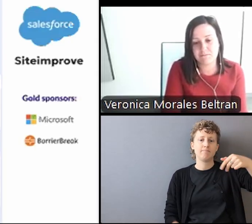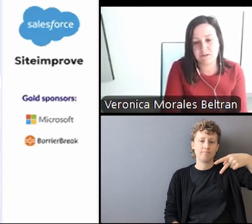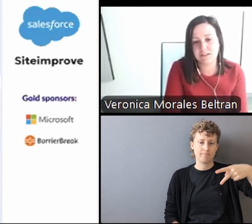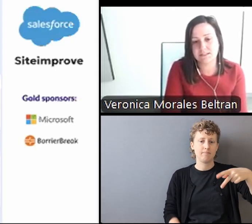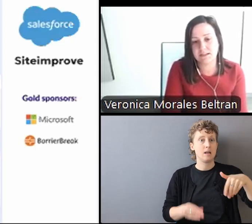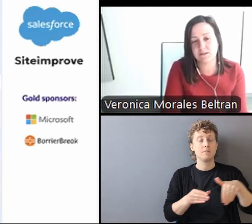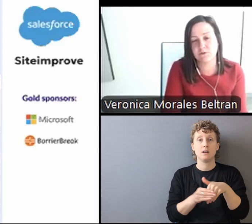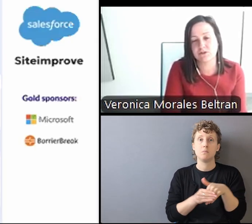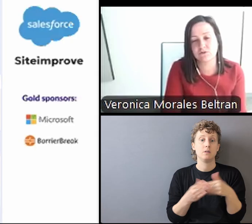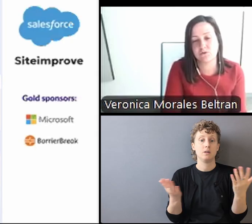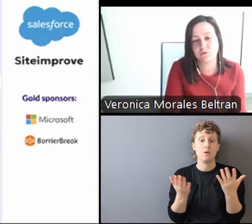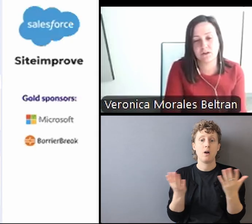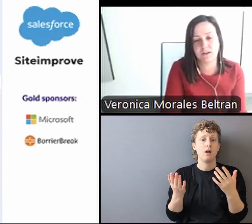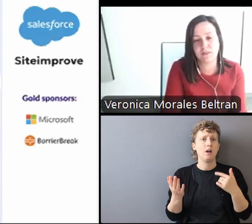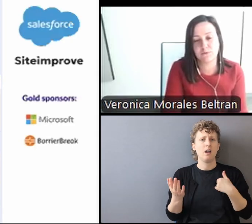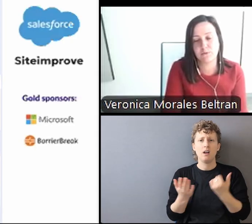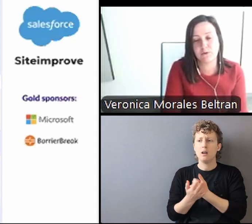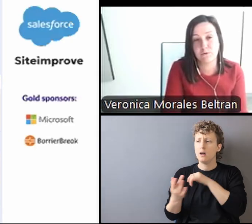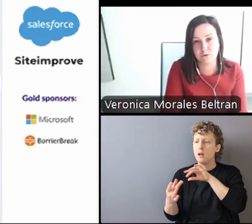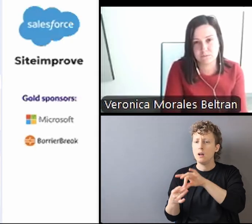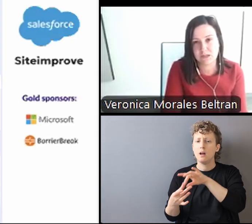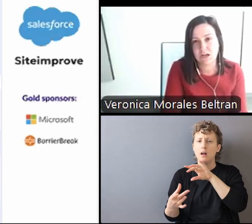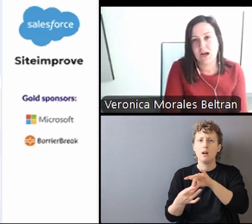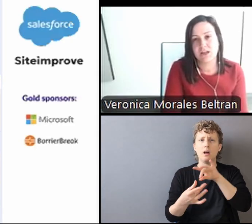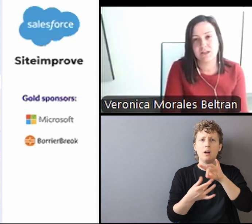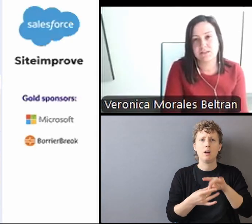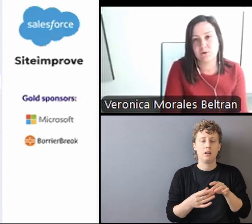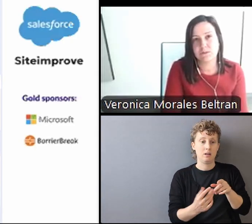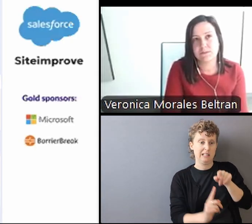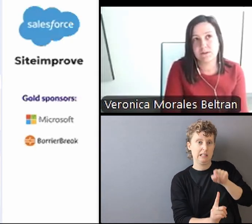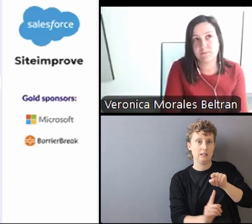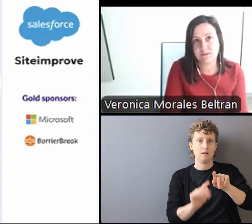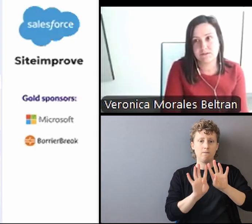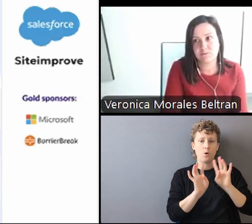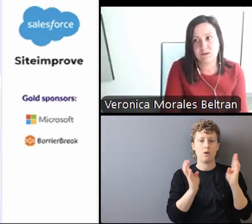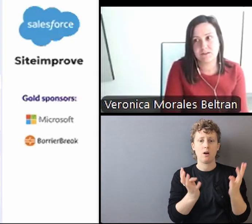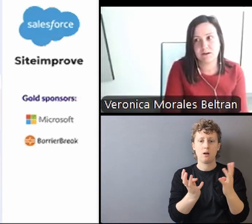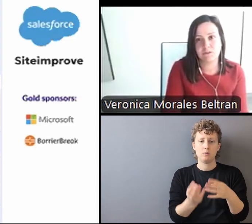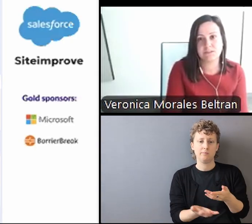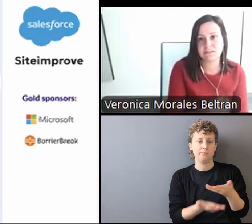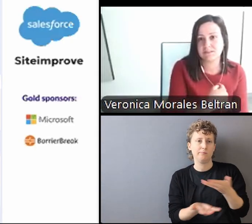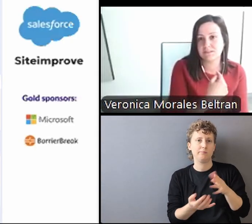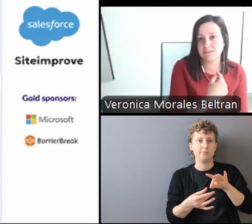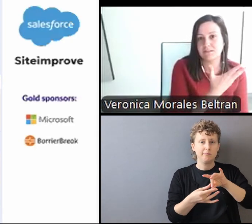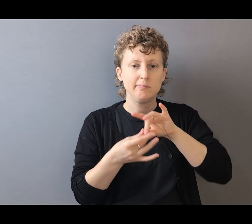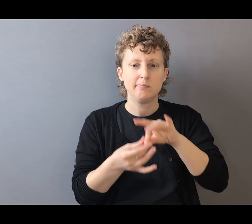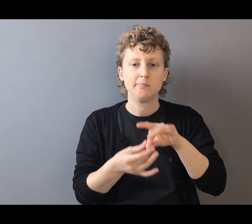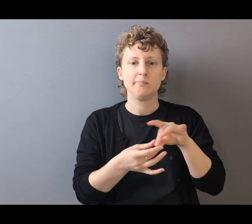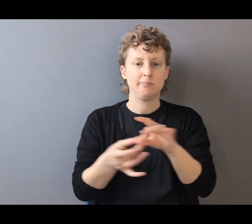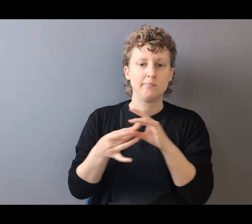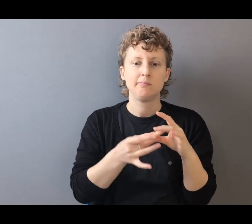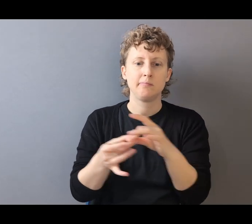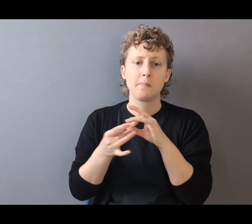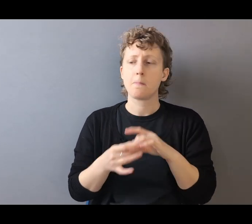IAAP member is like the connections that you can get through the forums. I think it's always very vivid where someone is asking, can someone